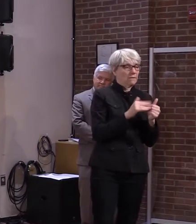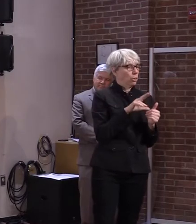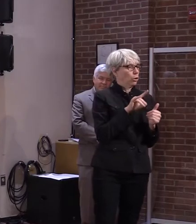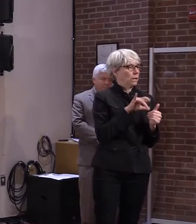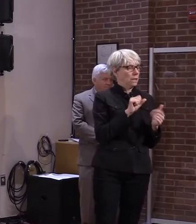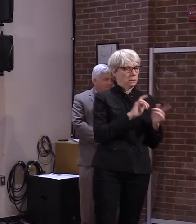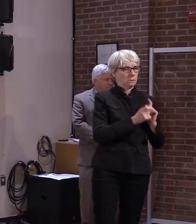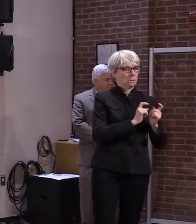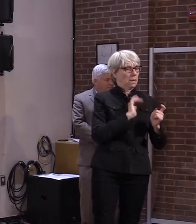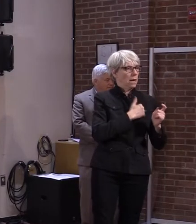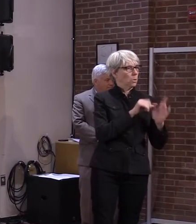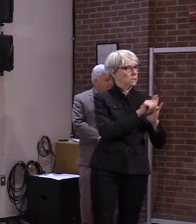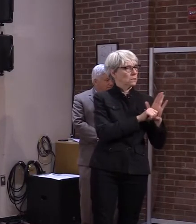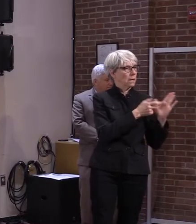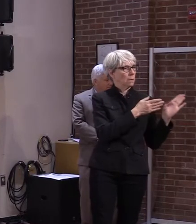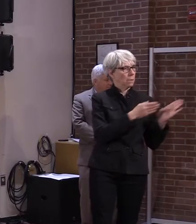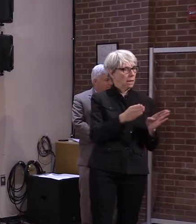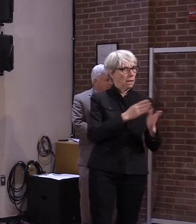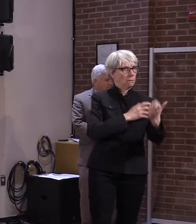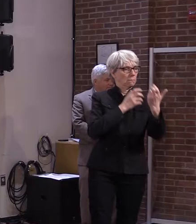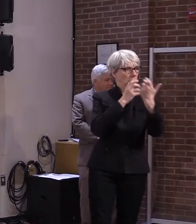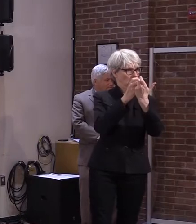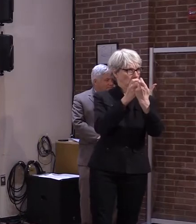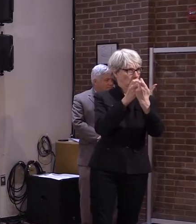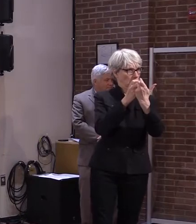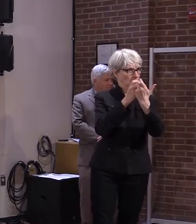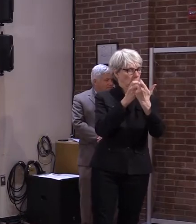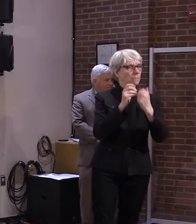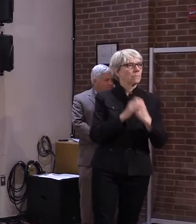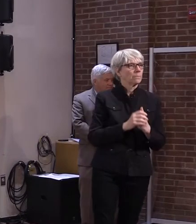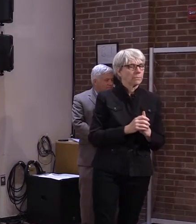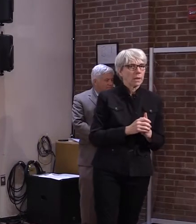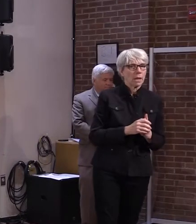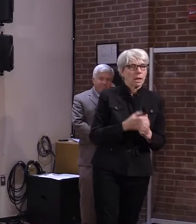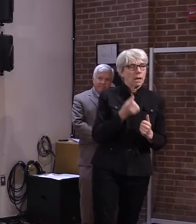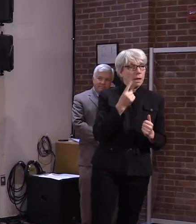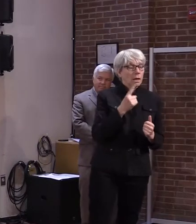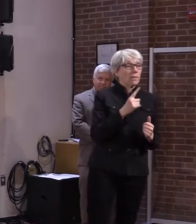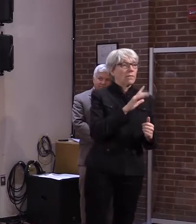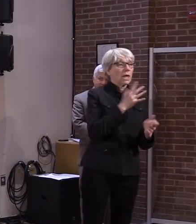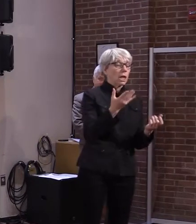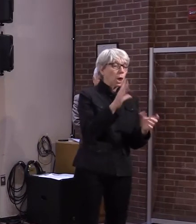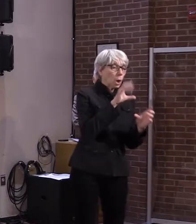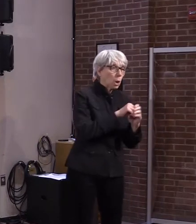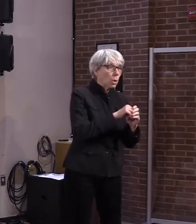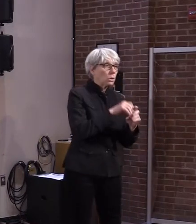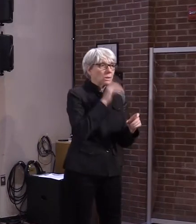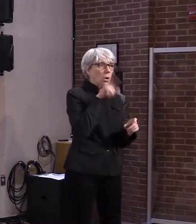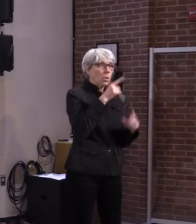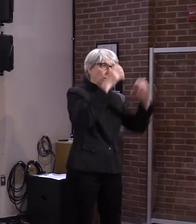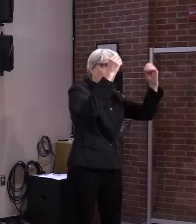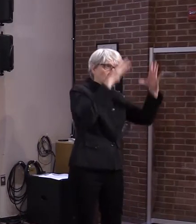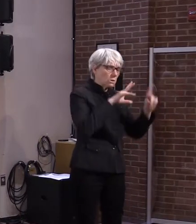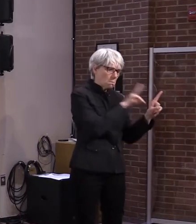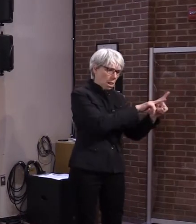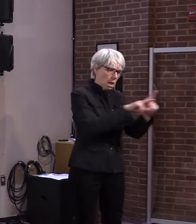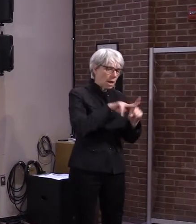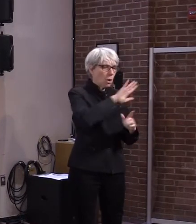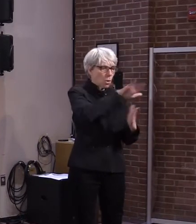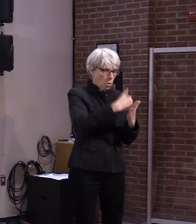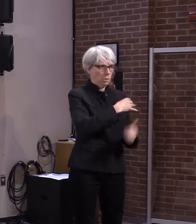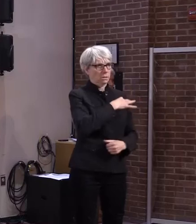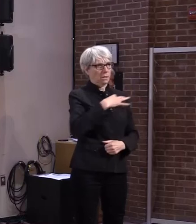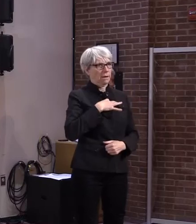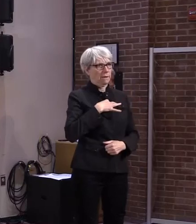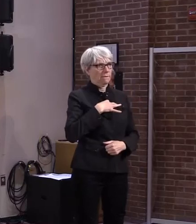plan to enact at least a stringent requirement. So it covers all employees, not just teachers or paraeducators. It would be all school district